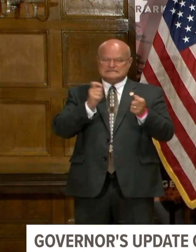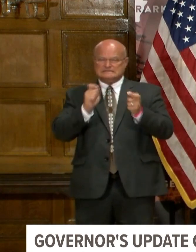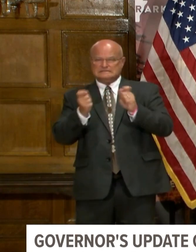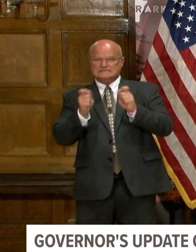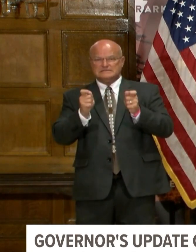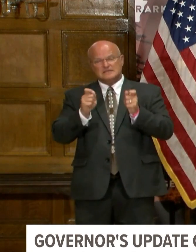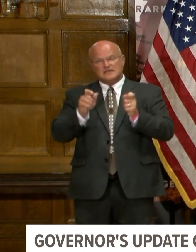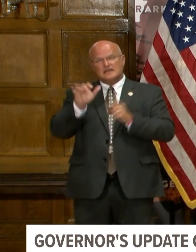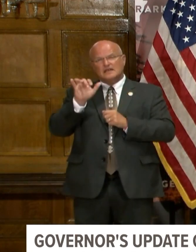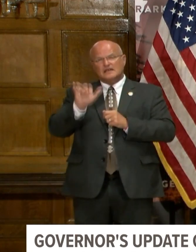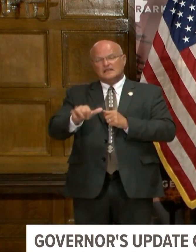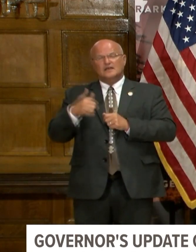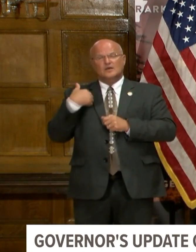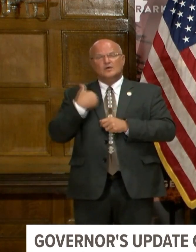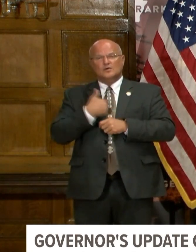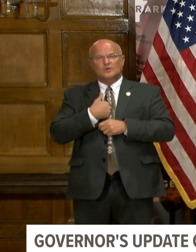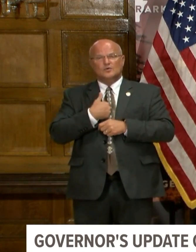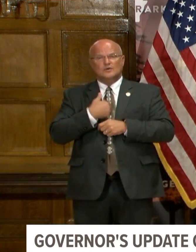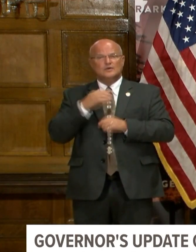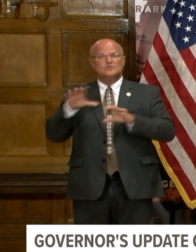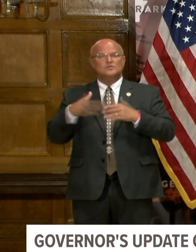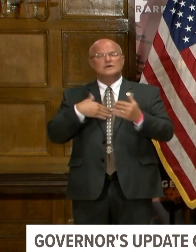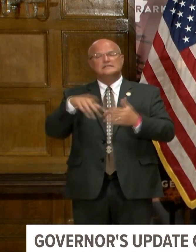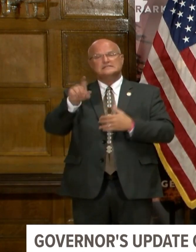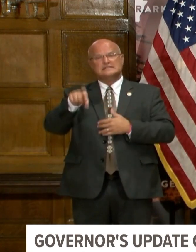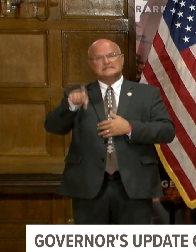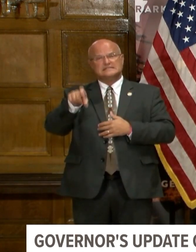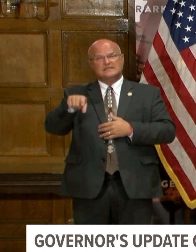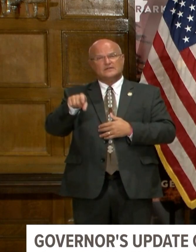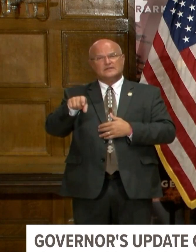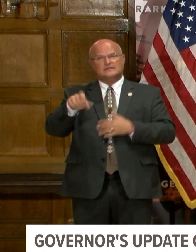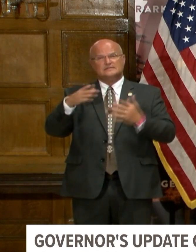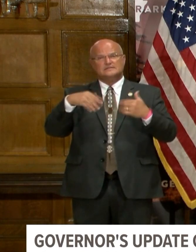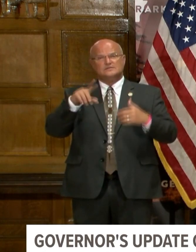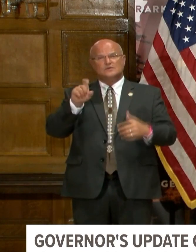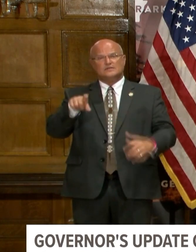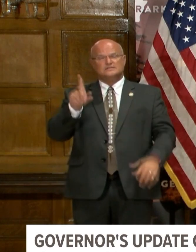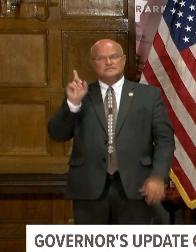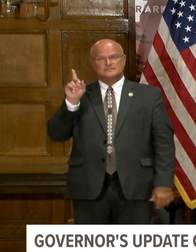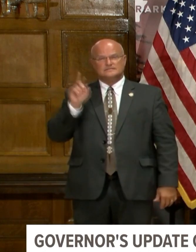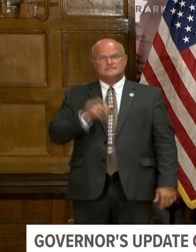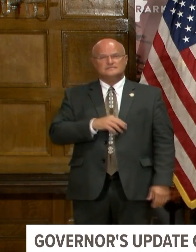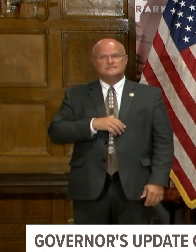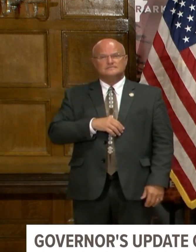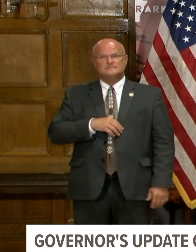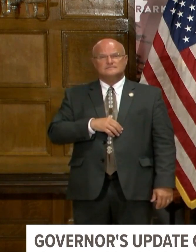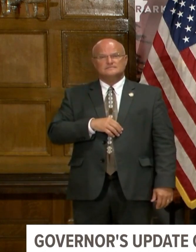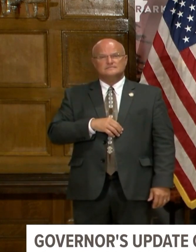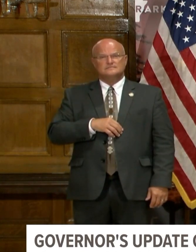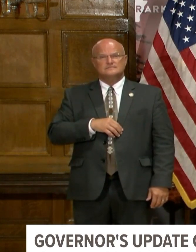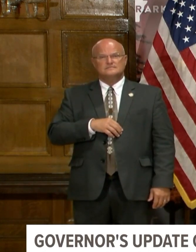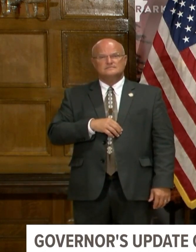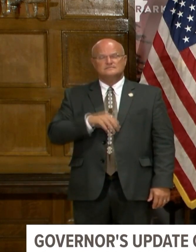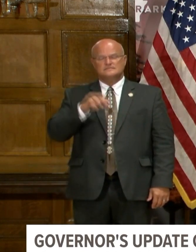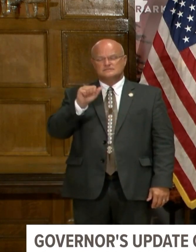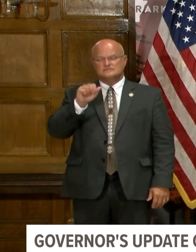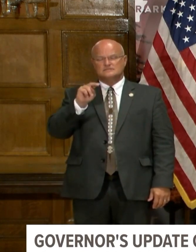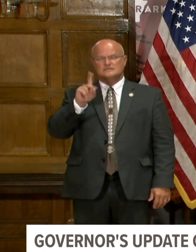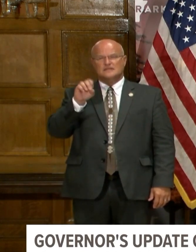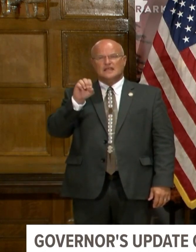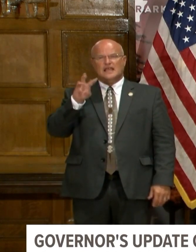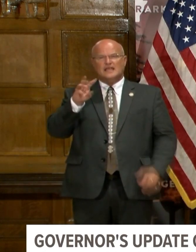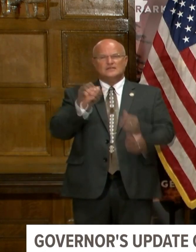adjustments, then we will do what is necessary. Next question. Governor, this is Andrew